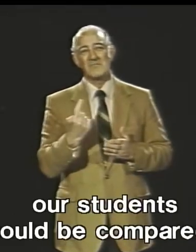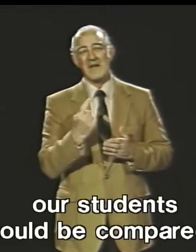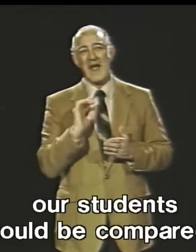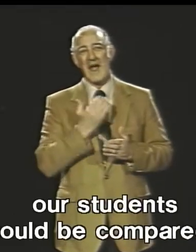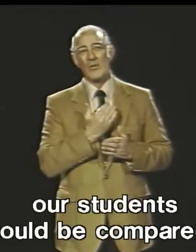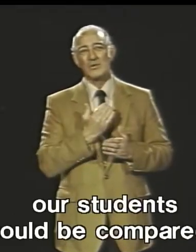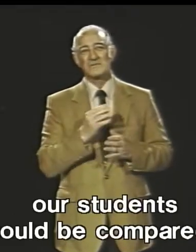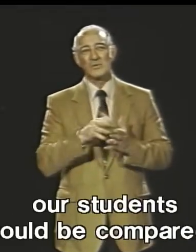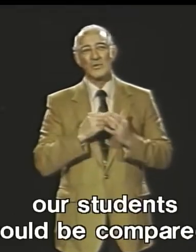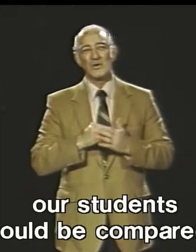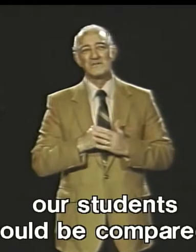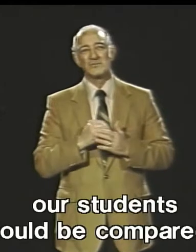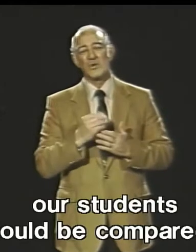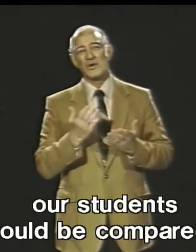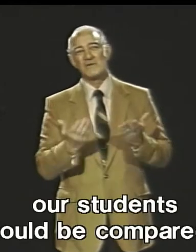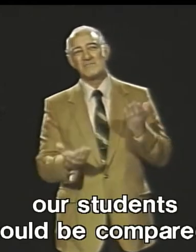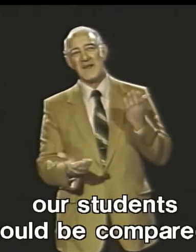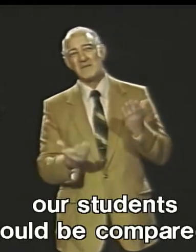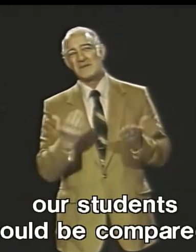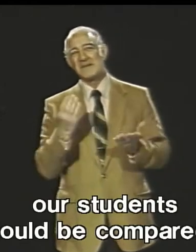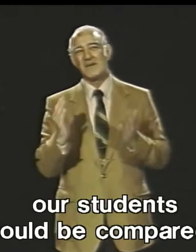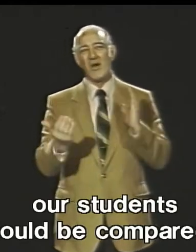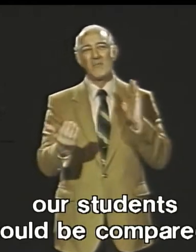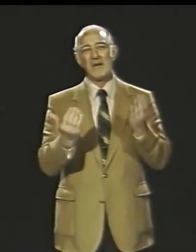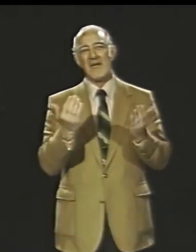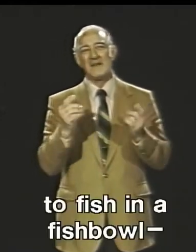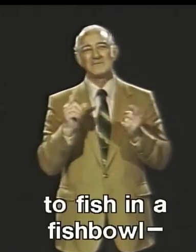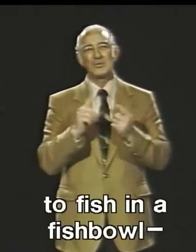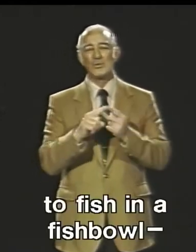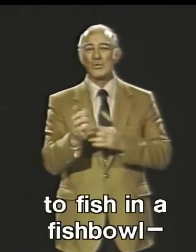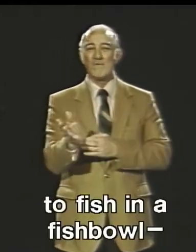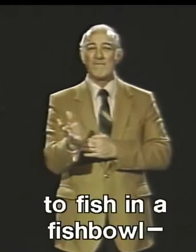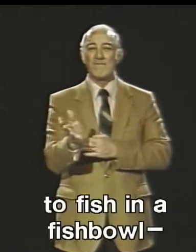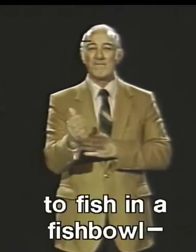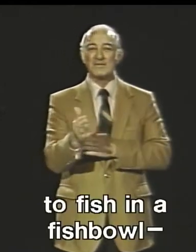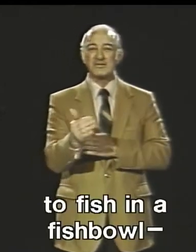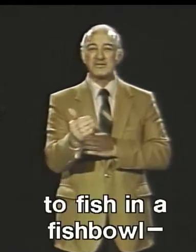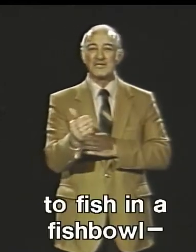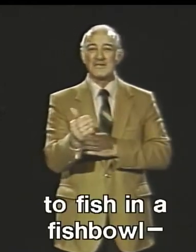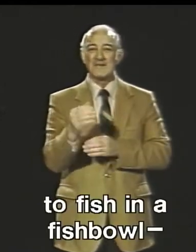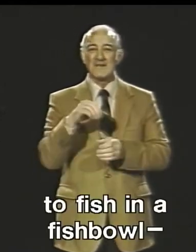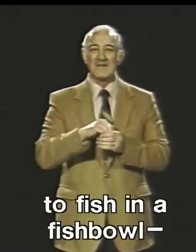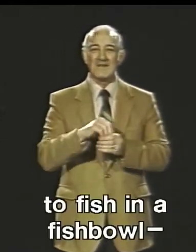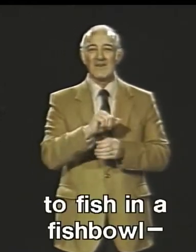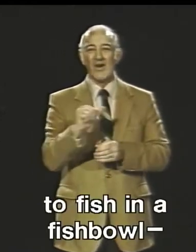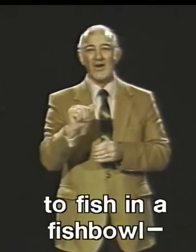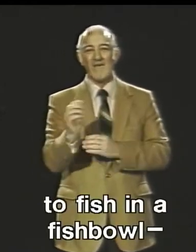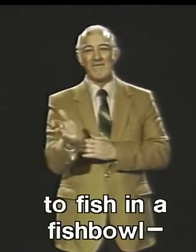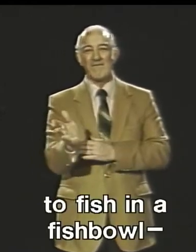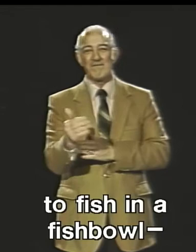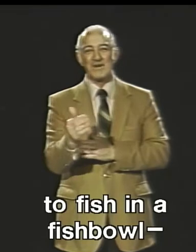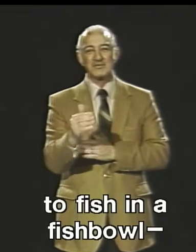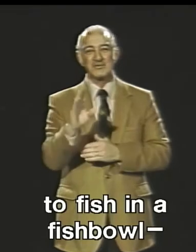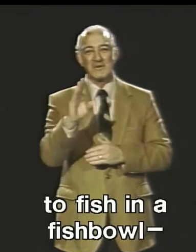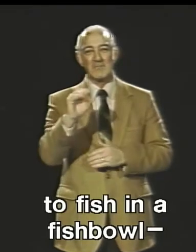1968. At that time, our students could be compared to fish in a